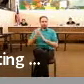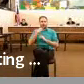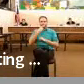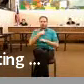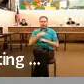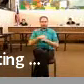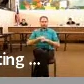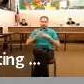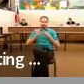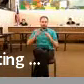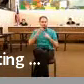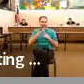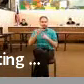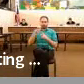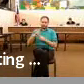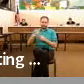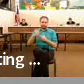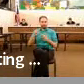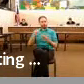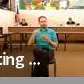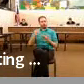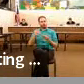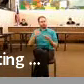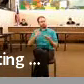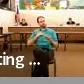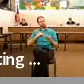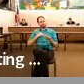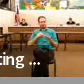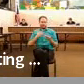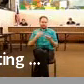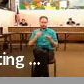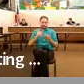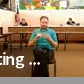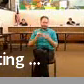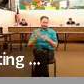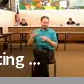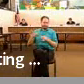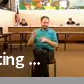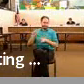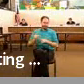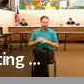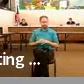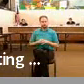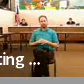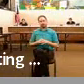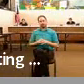know, take that as you will.